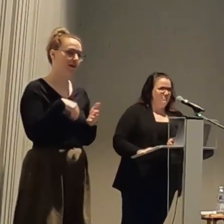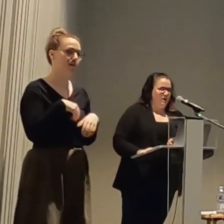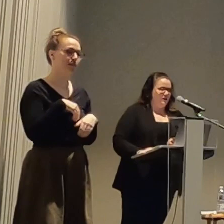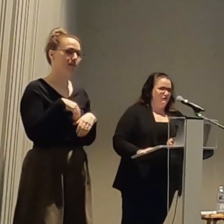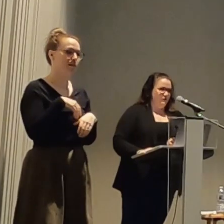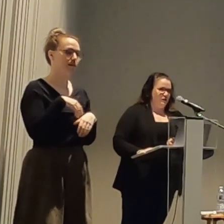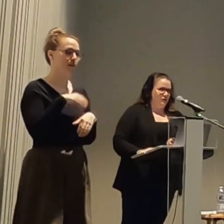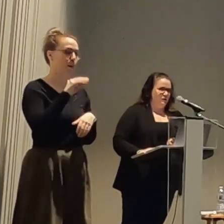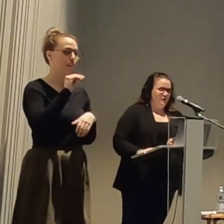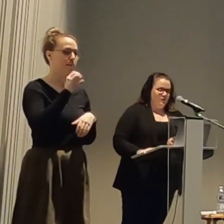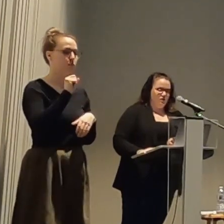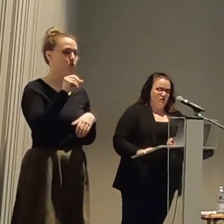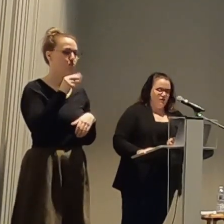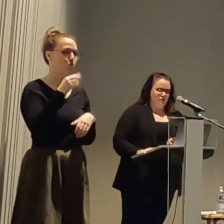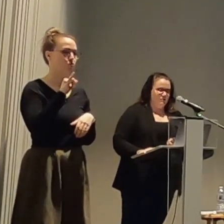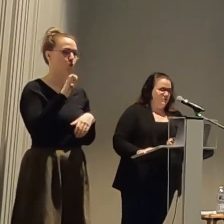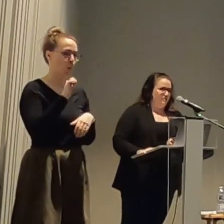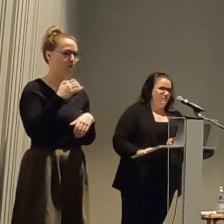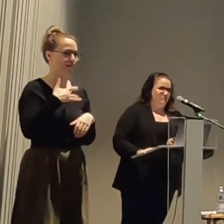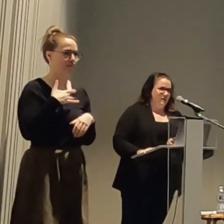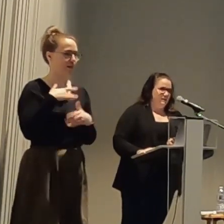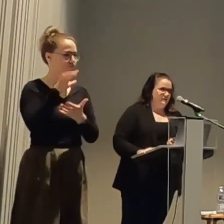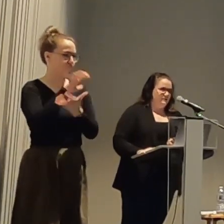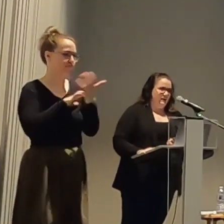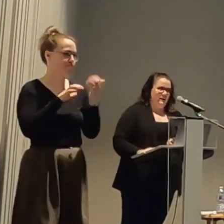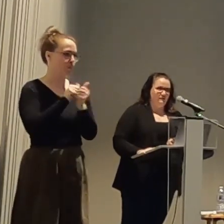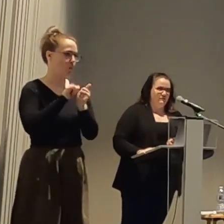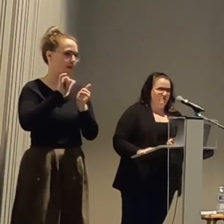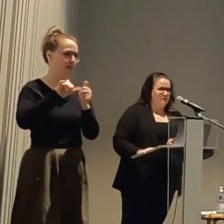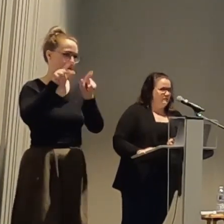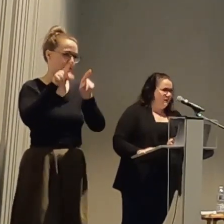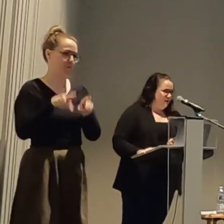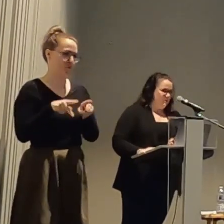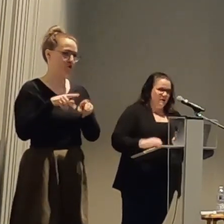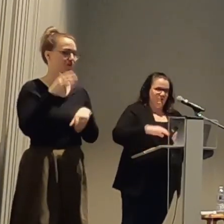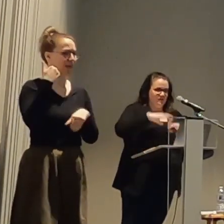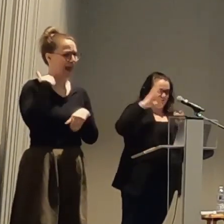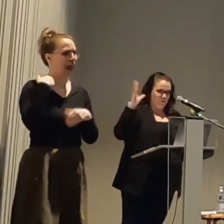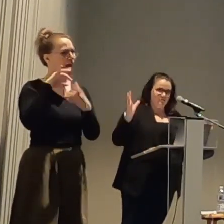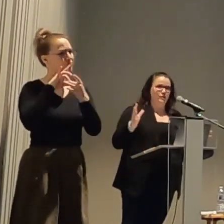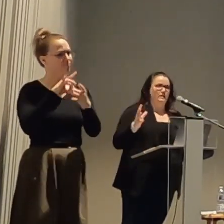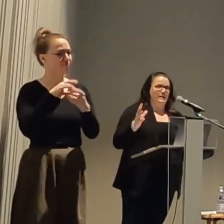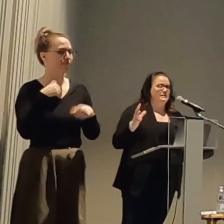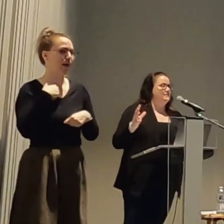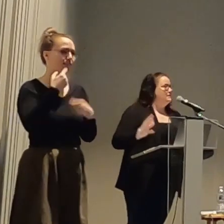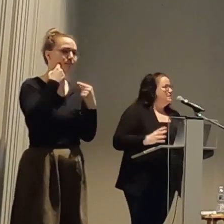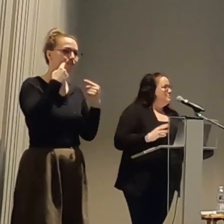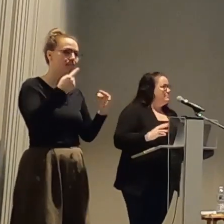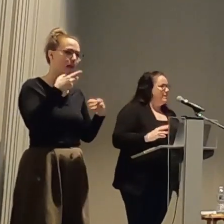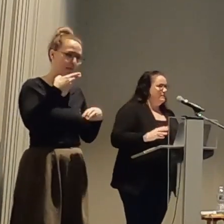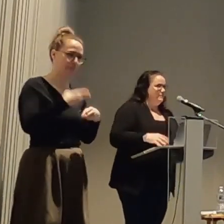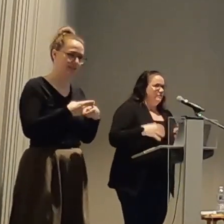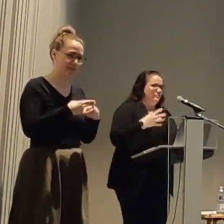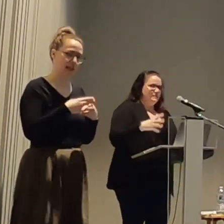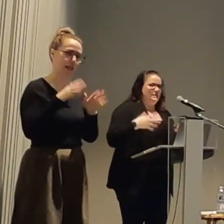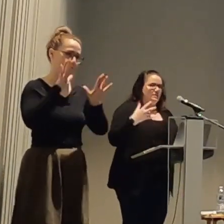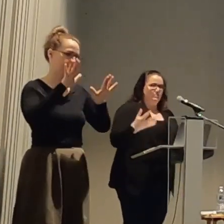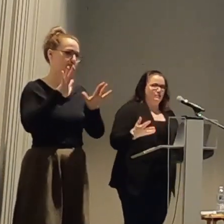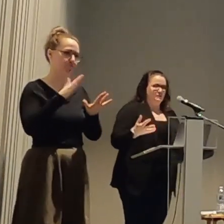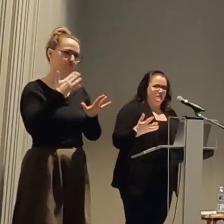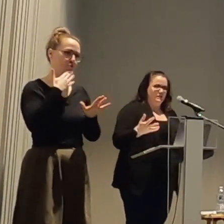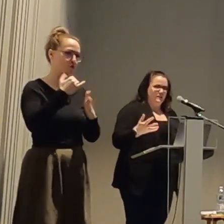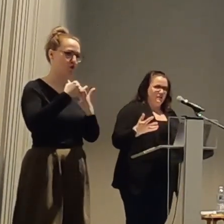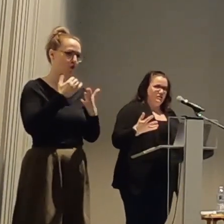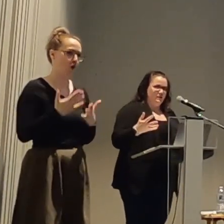an enigmatic figure. She knew that they were related, they had a famous name, he was one of the greats, but there was